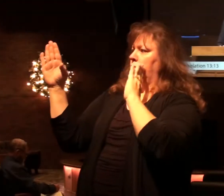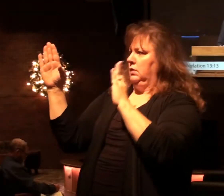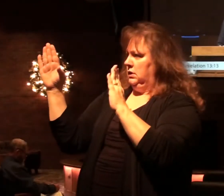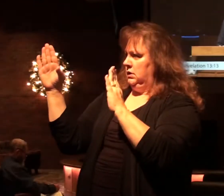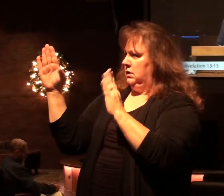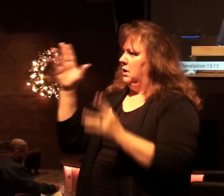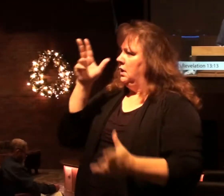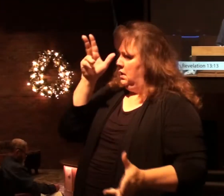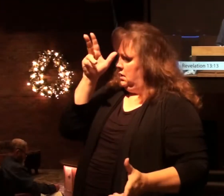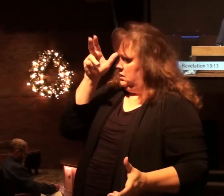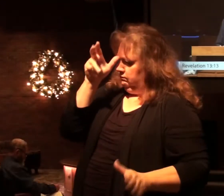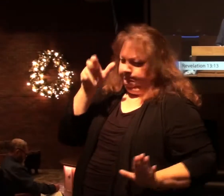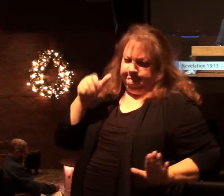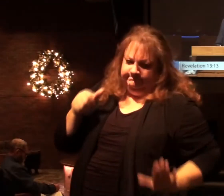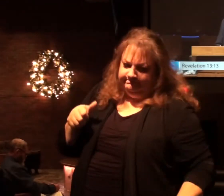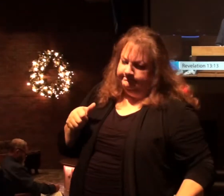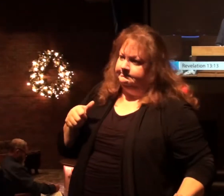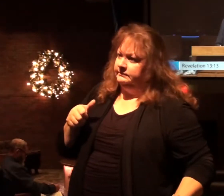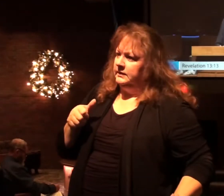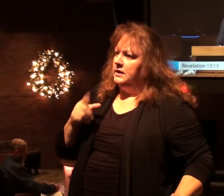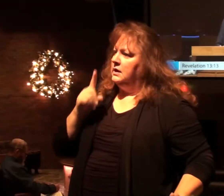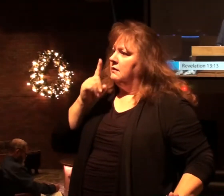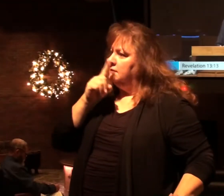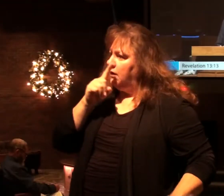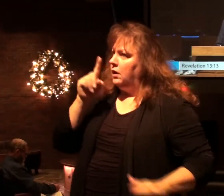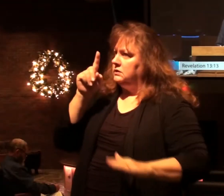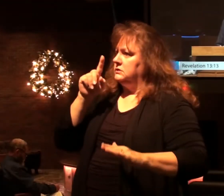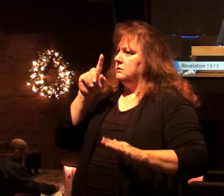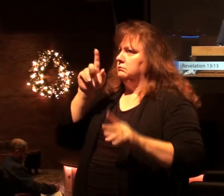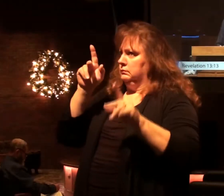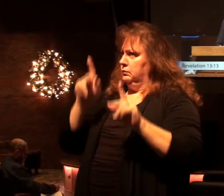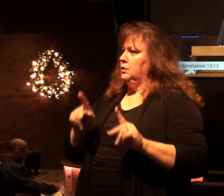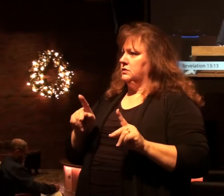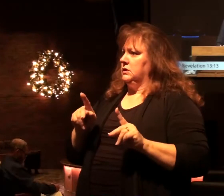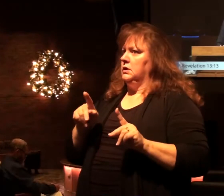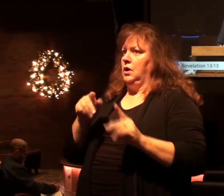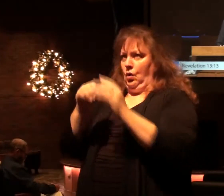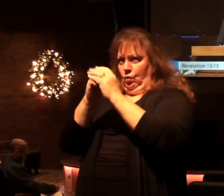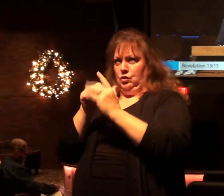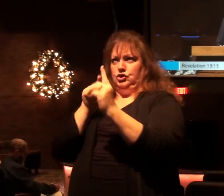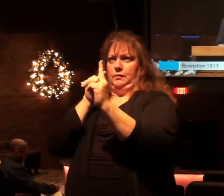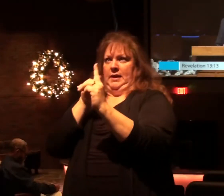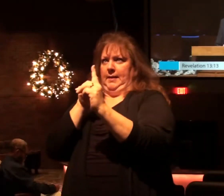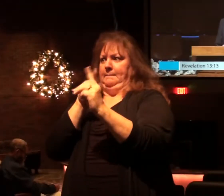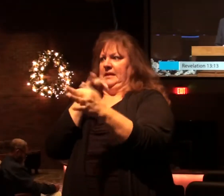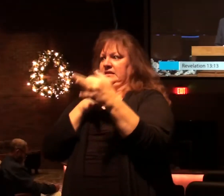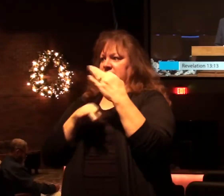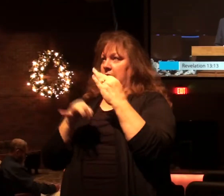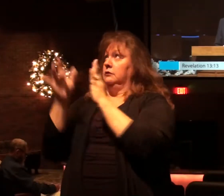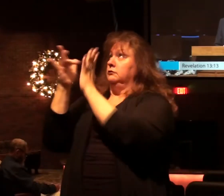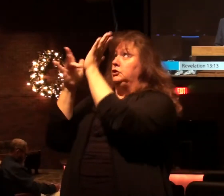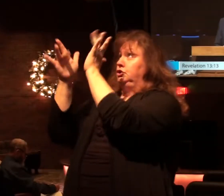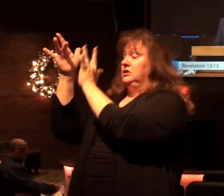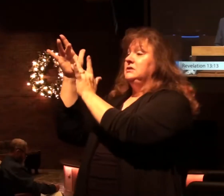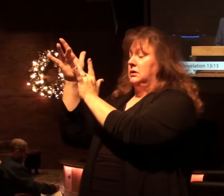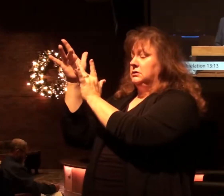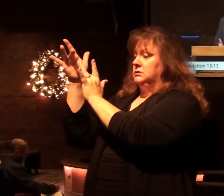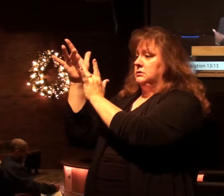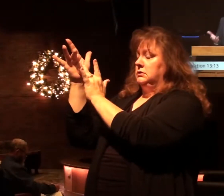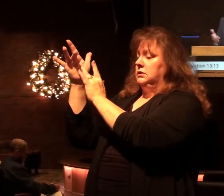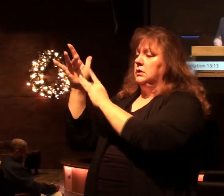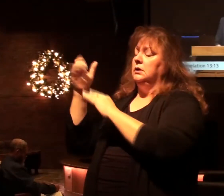that the devil's false Messiah should be worshipped. So here you see, it